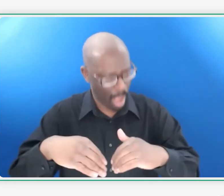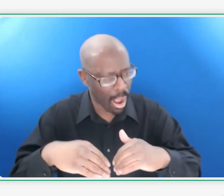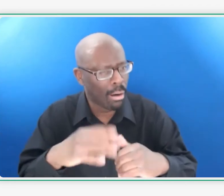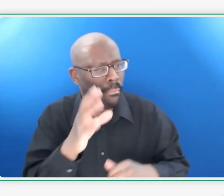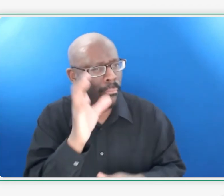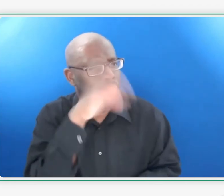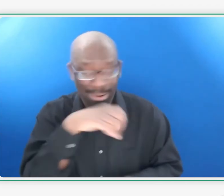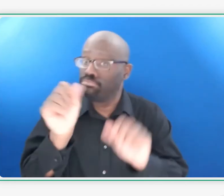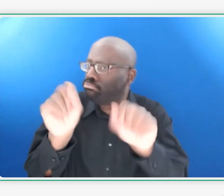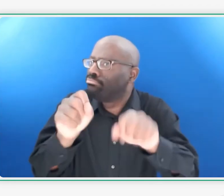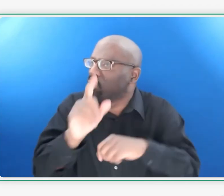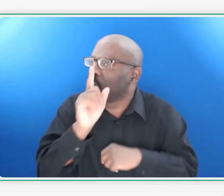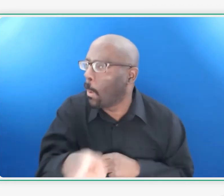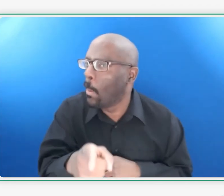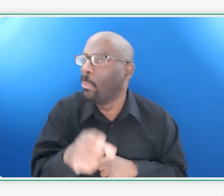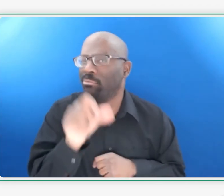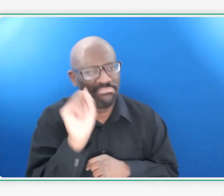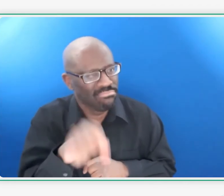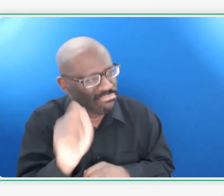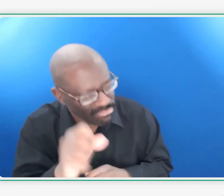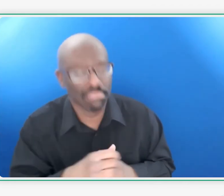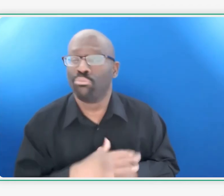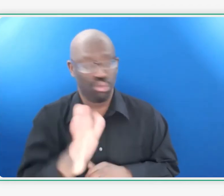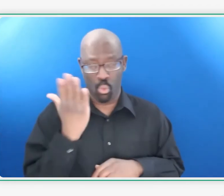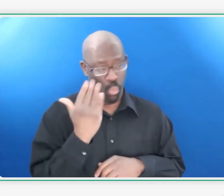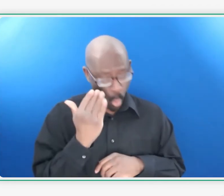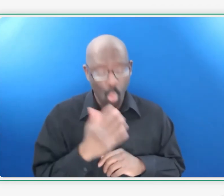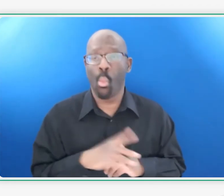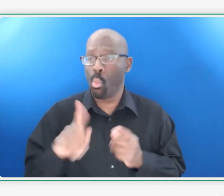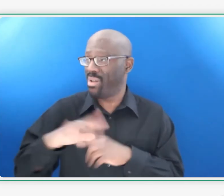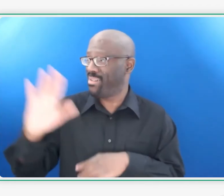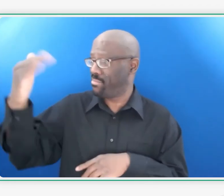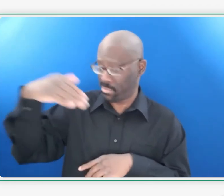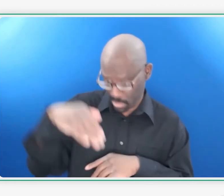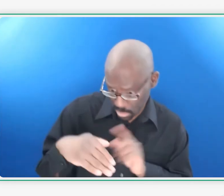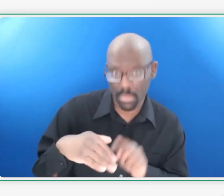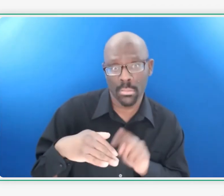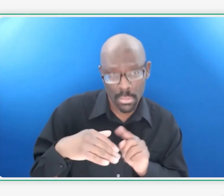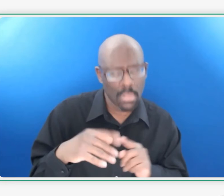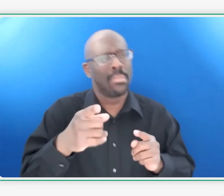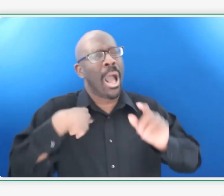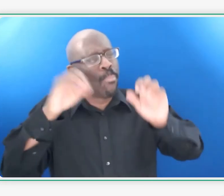is during an economic downturn. And I know that may seem counterintuitive, but it's true.